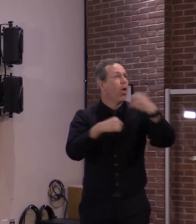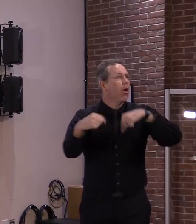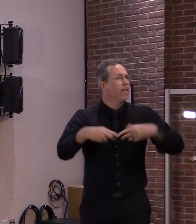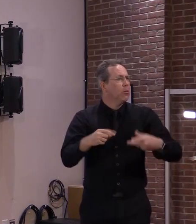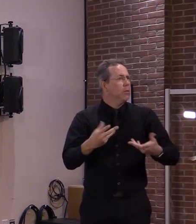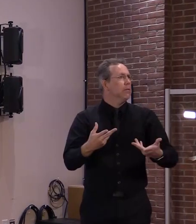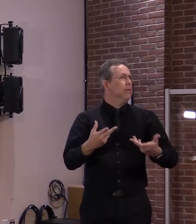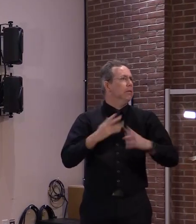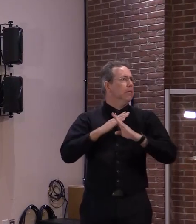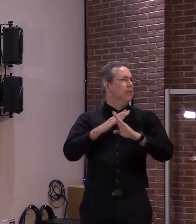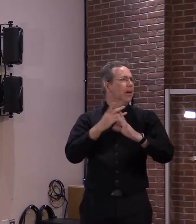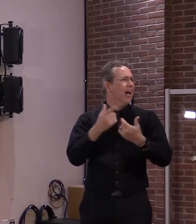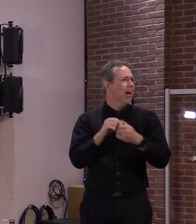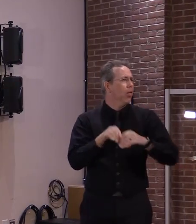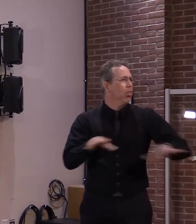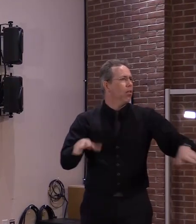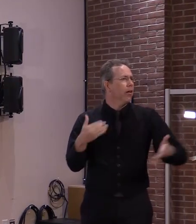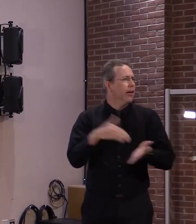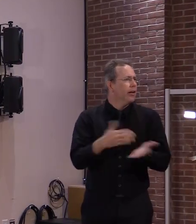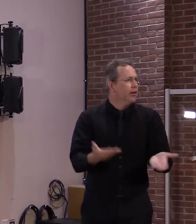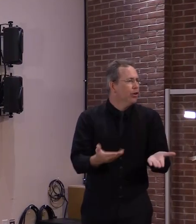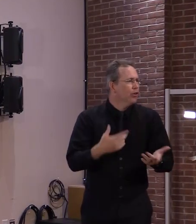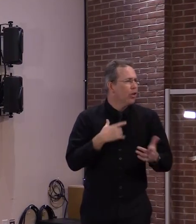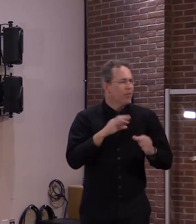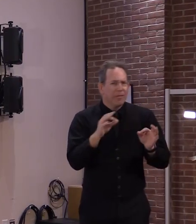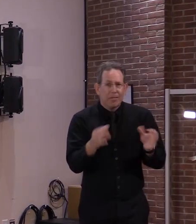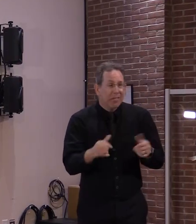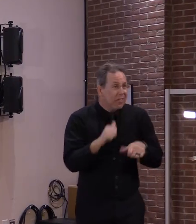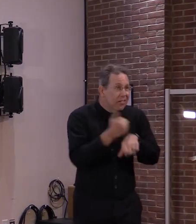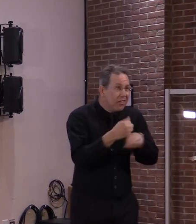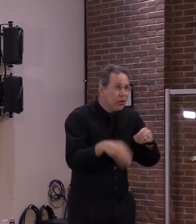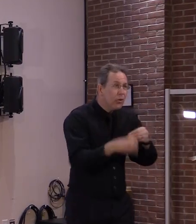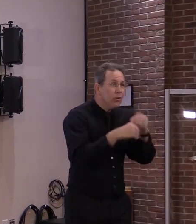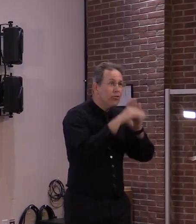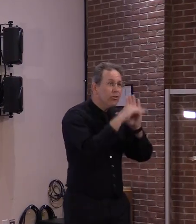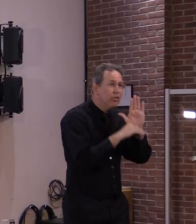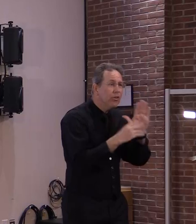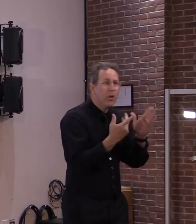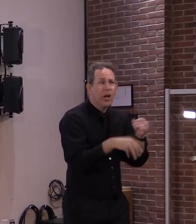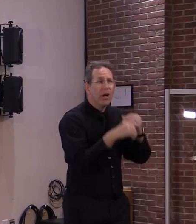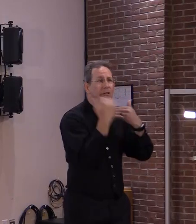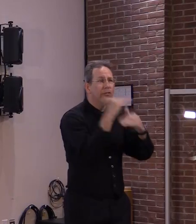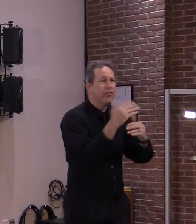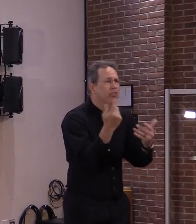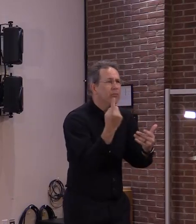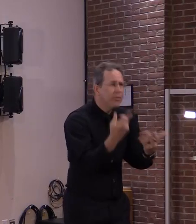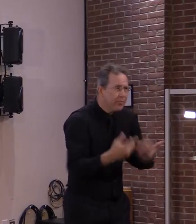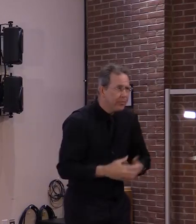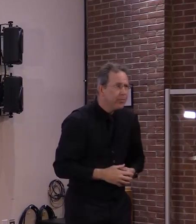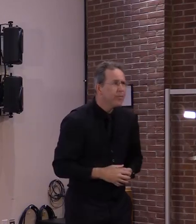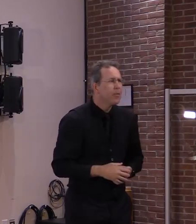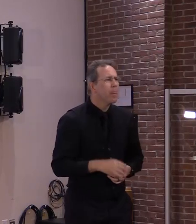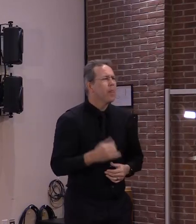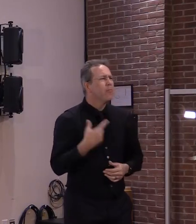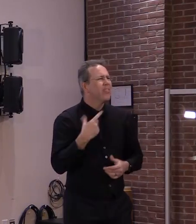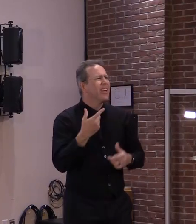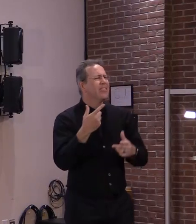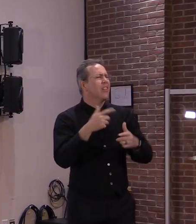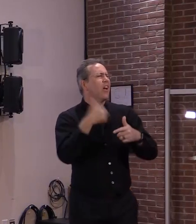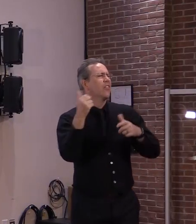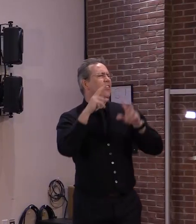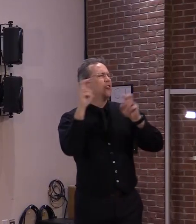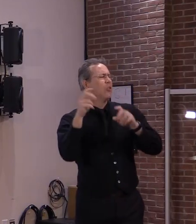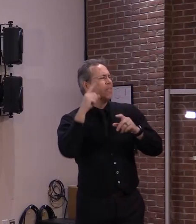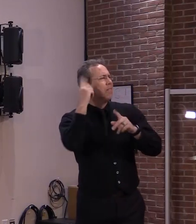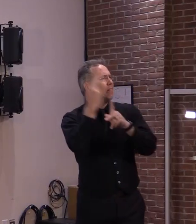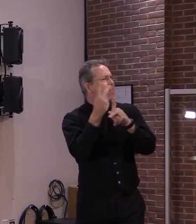I can't project that that is going to be as big an issue as it might be, because I do think we're going to see a period of